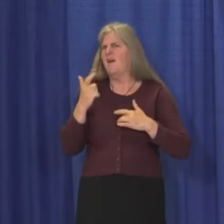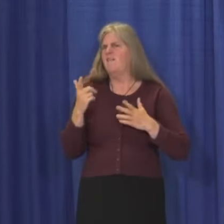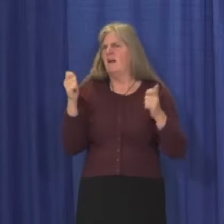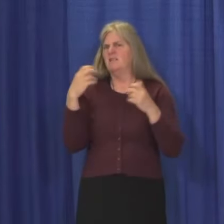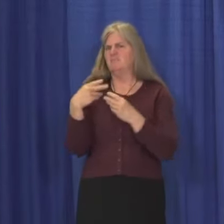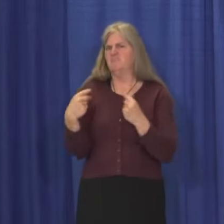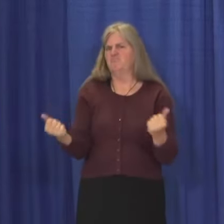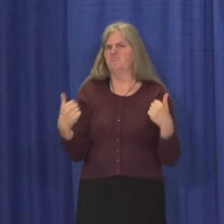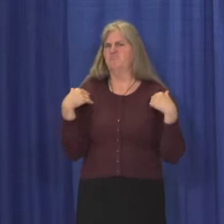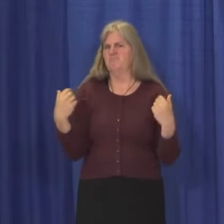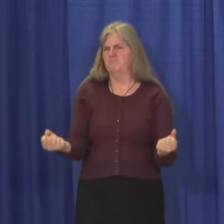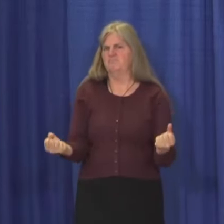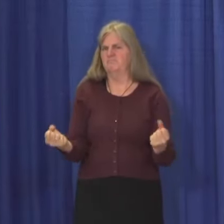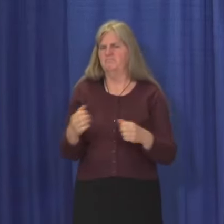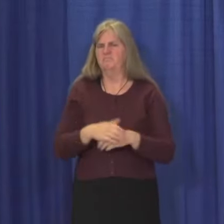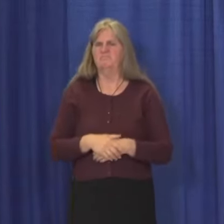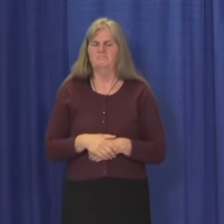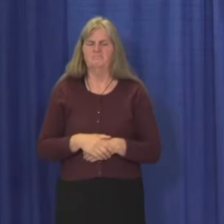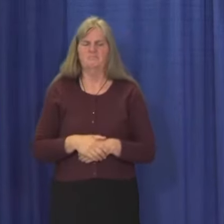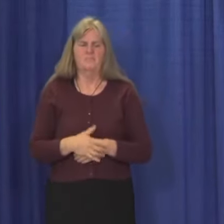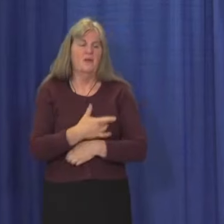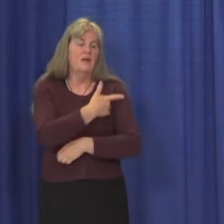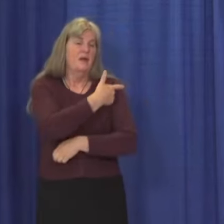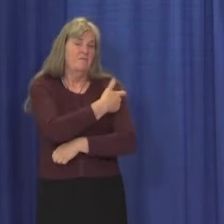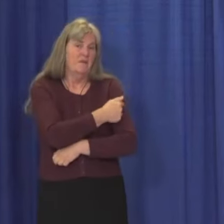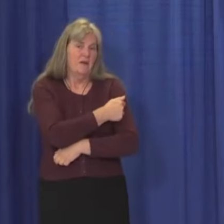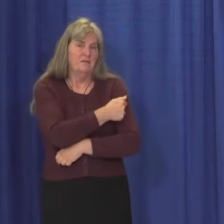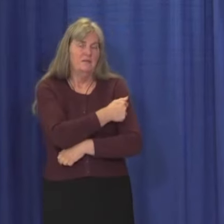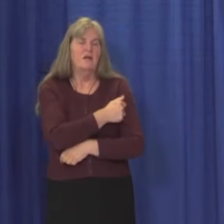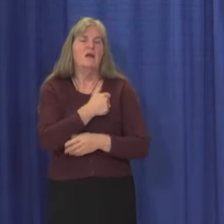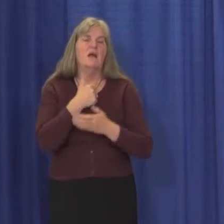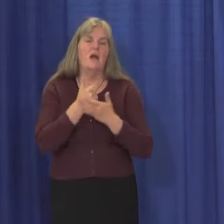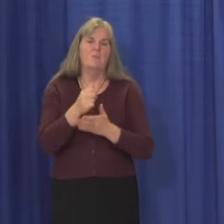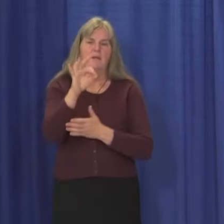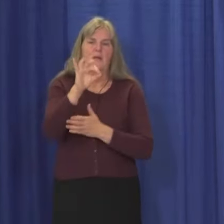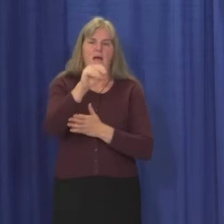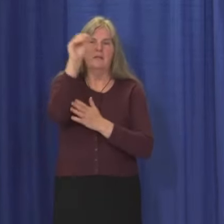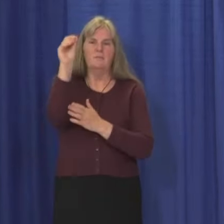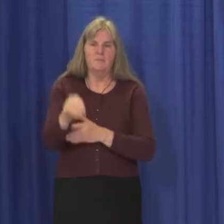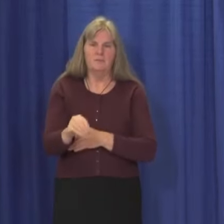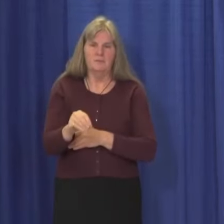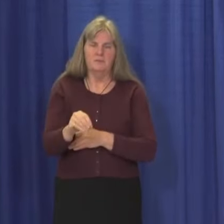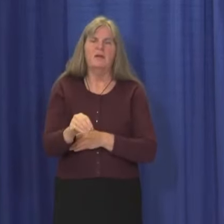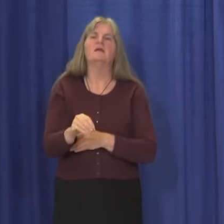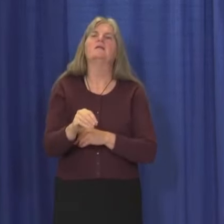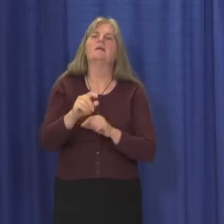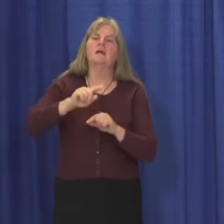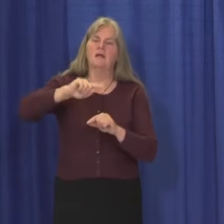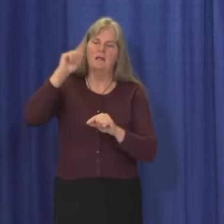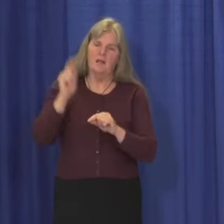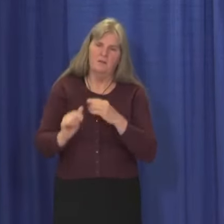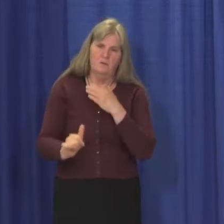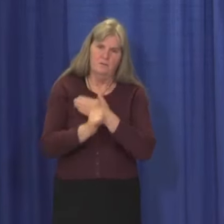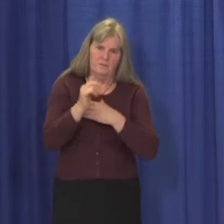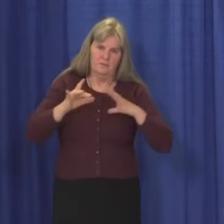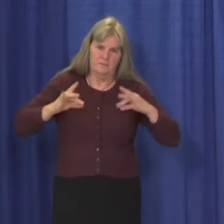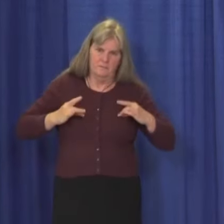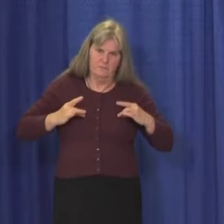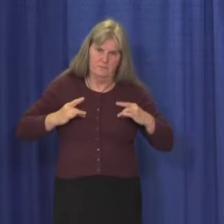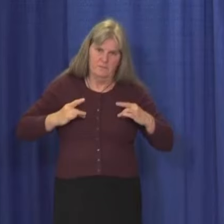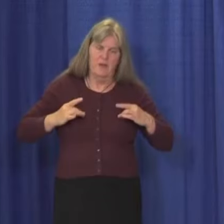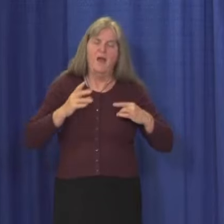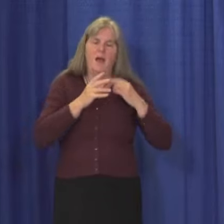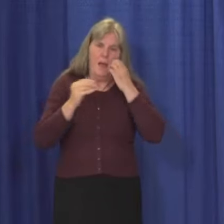Vaccination means a 90% reduction in your risks of infection and your risks of serious disease. It is not